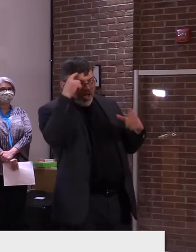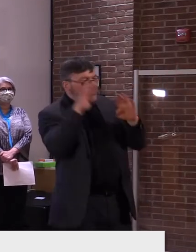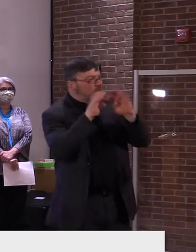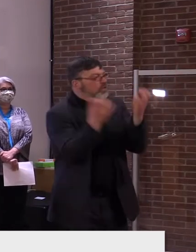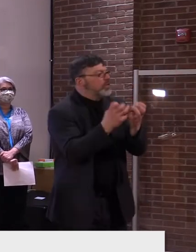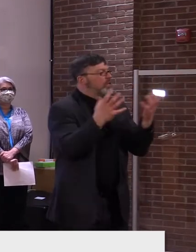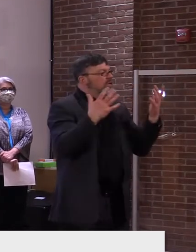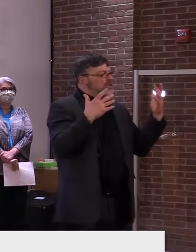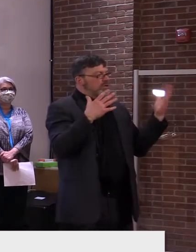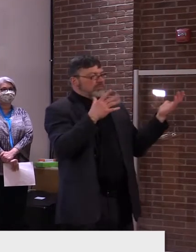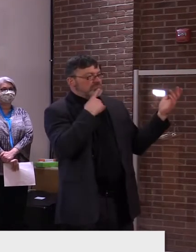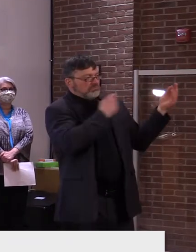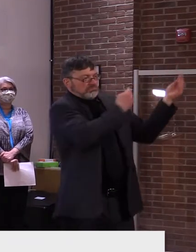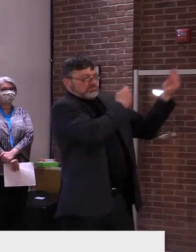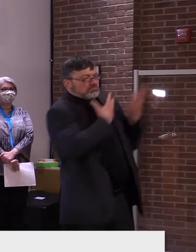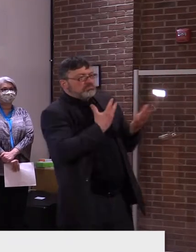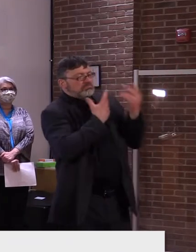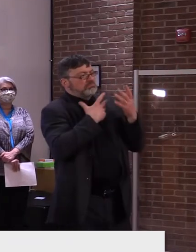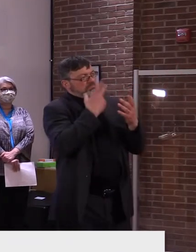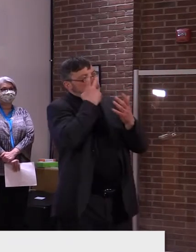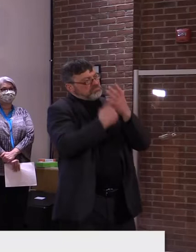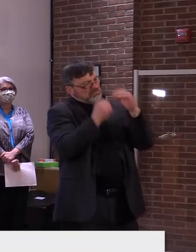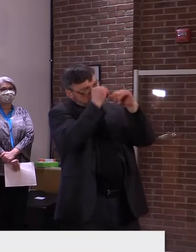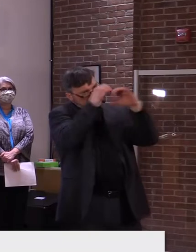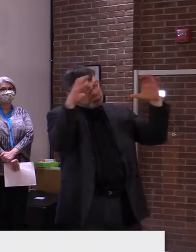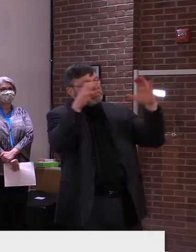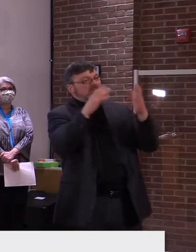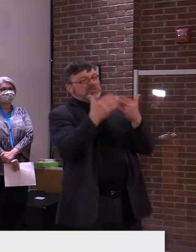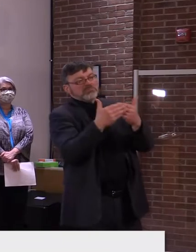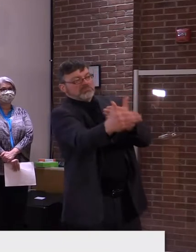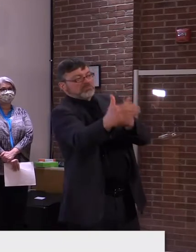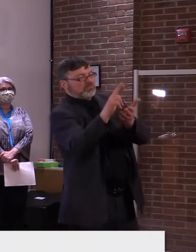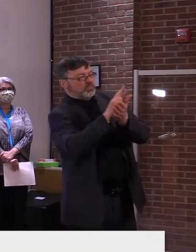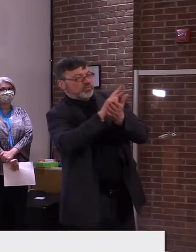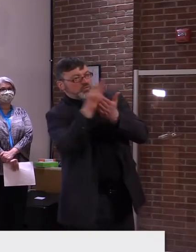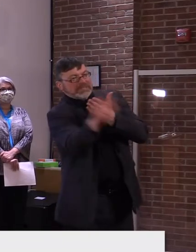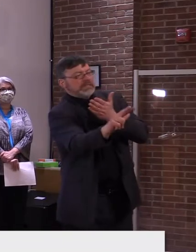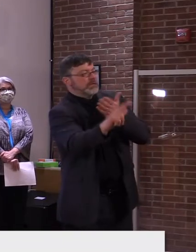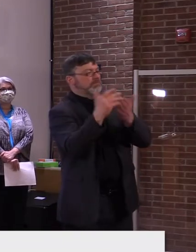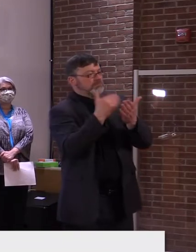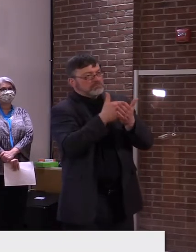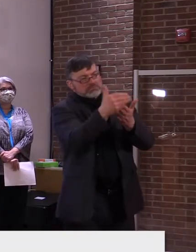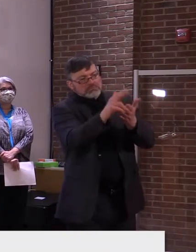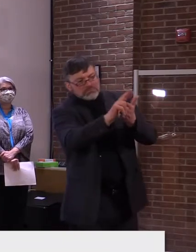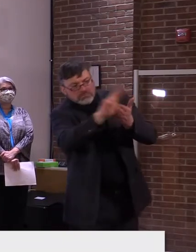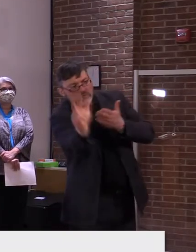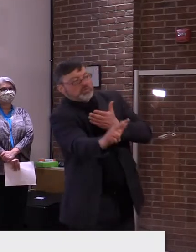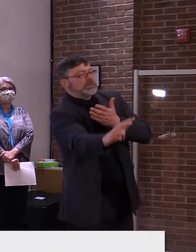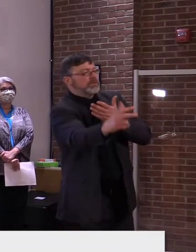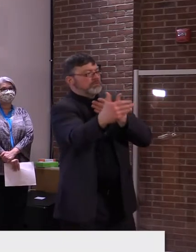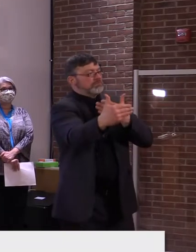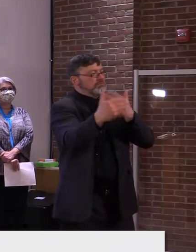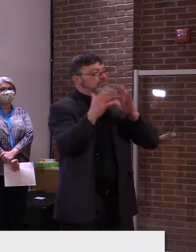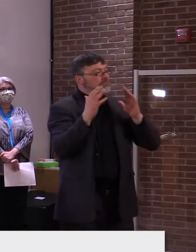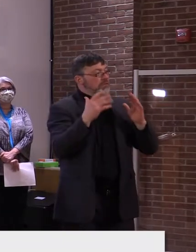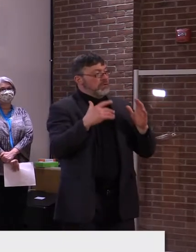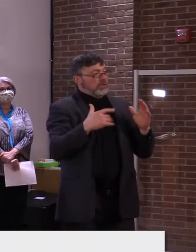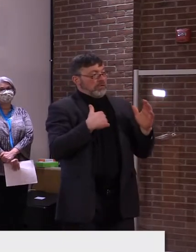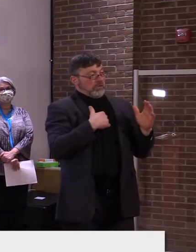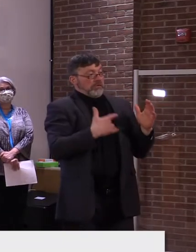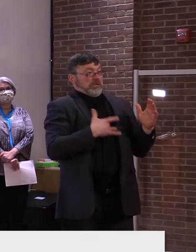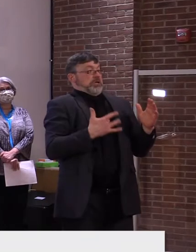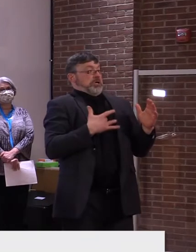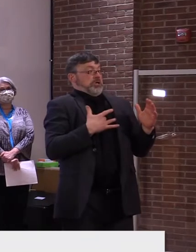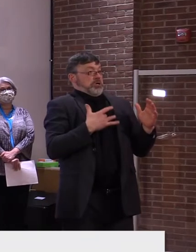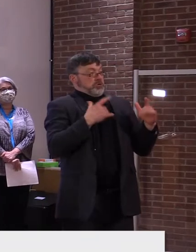further look into the future next week into what could happen throughout April. So we're confident with